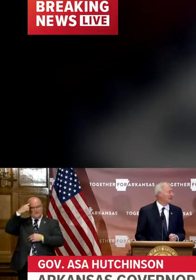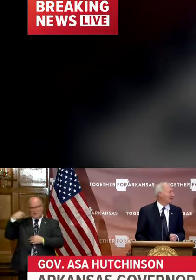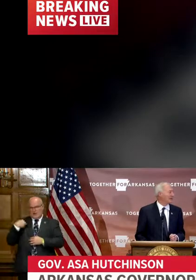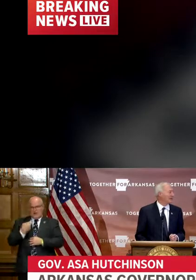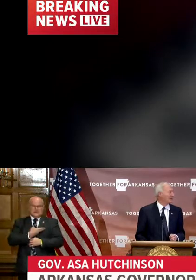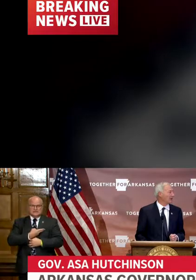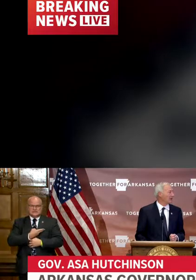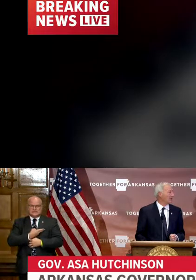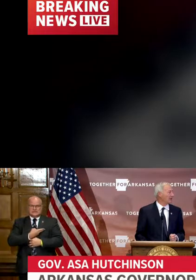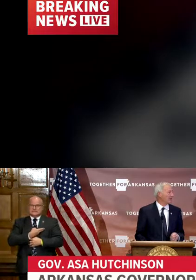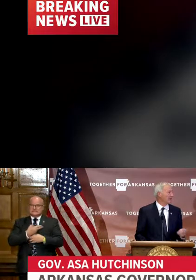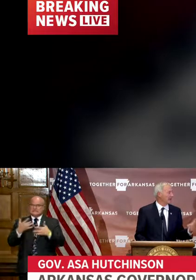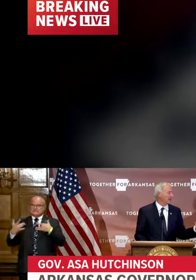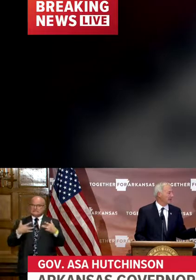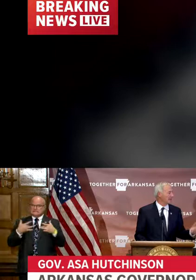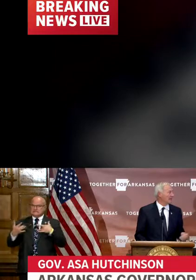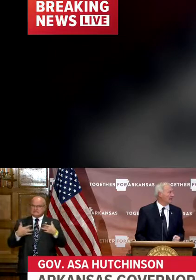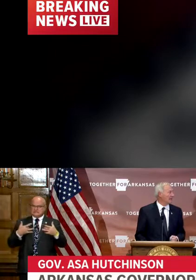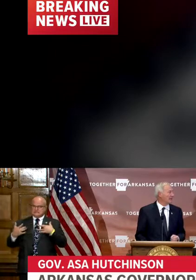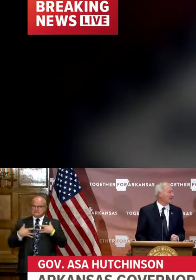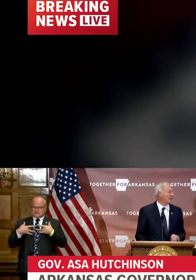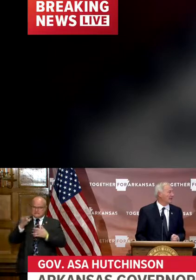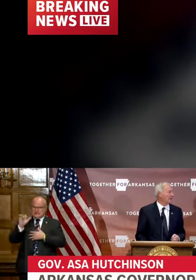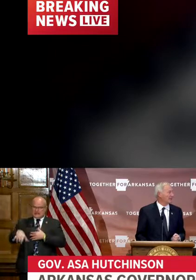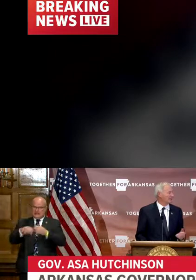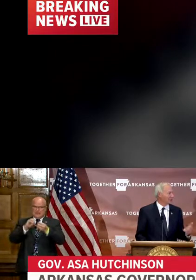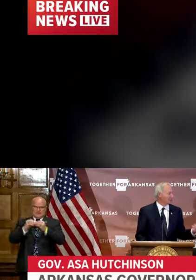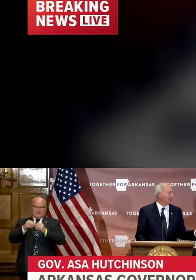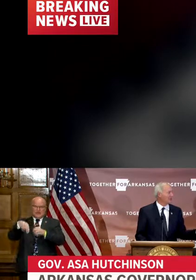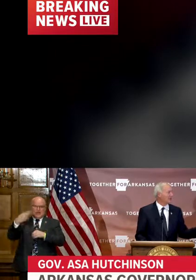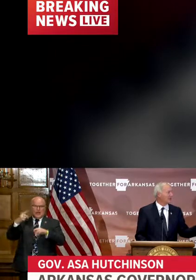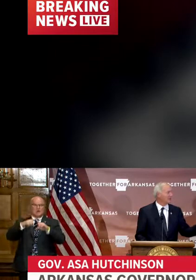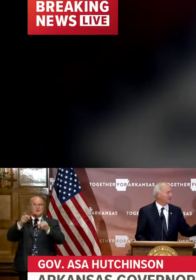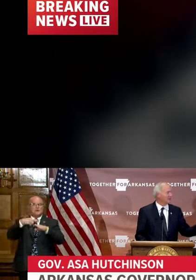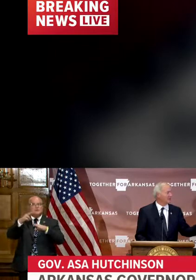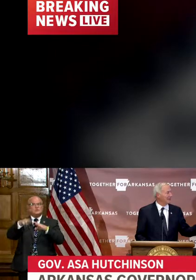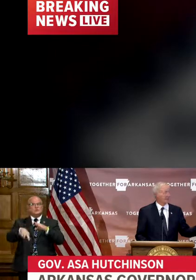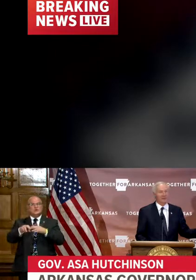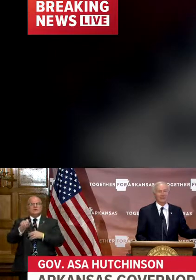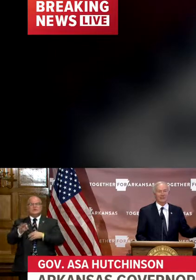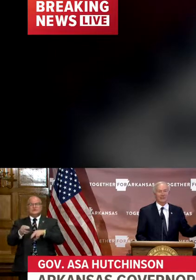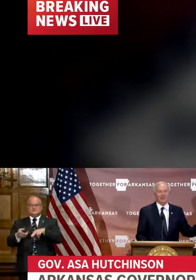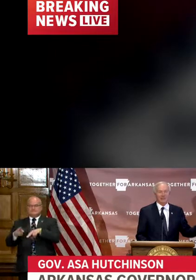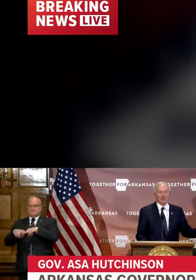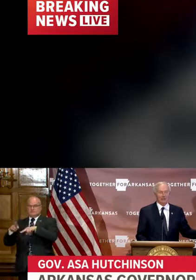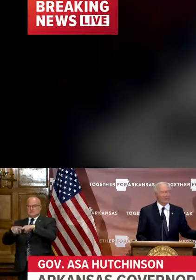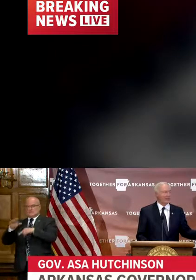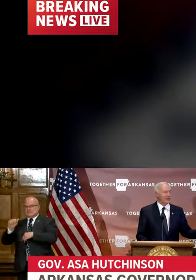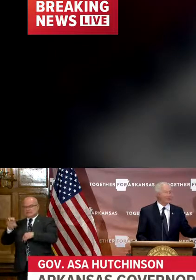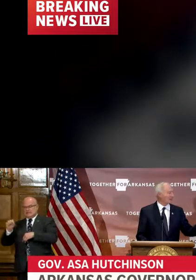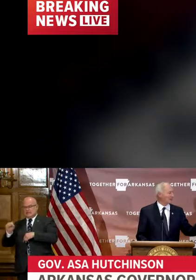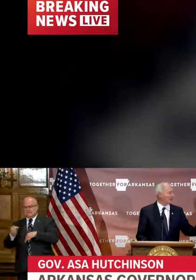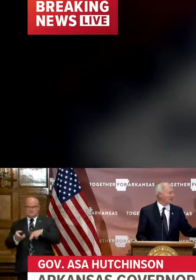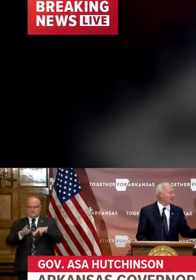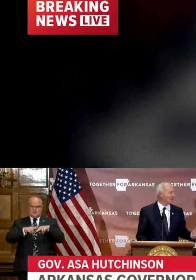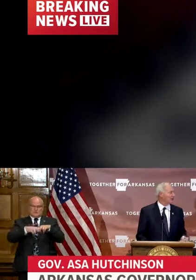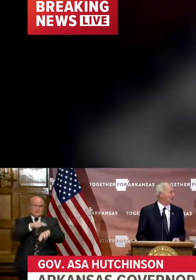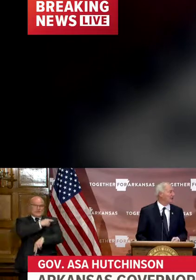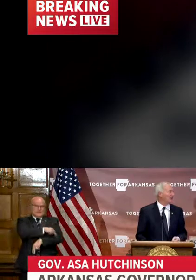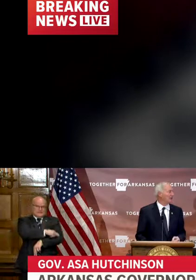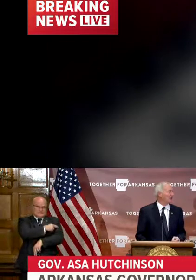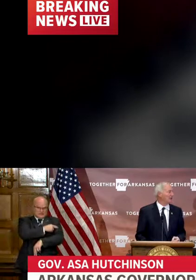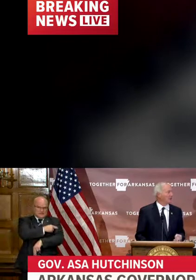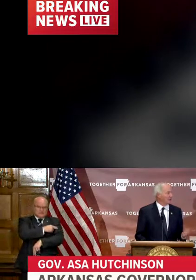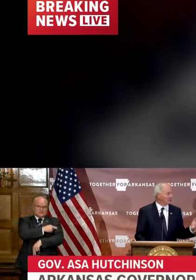us. Very concerned about that, but it's a result of increased cases, increased